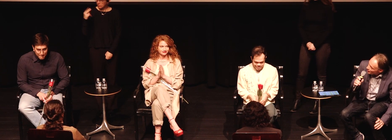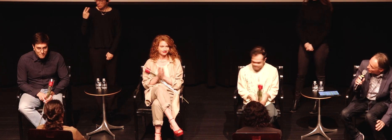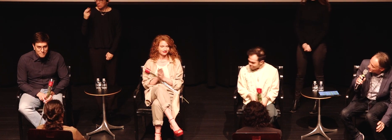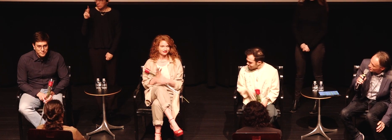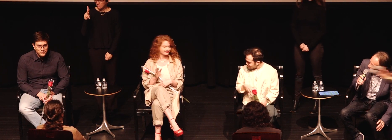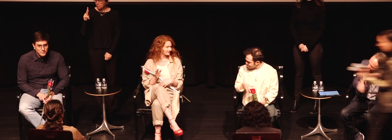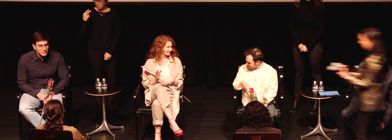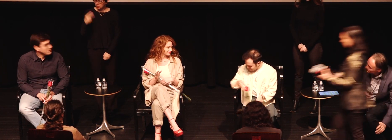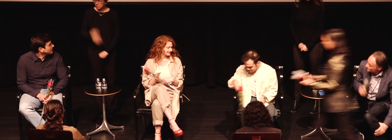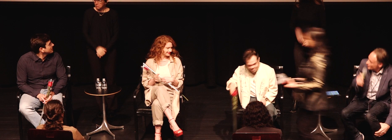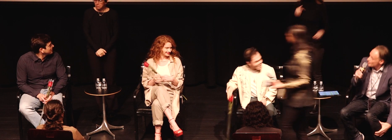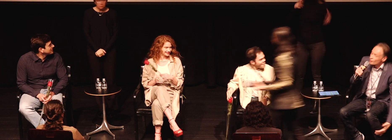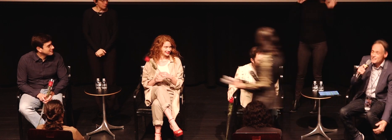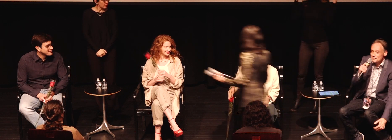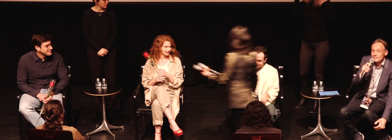Hi, fabulous people.